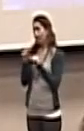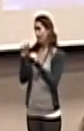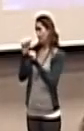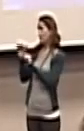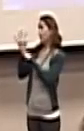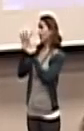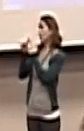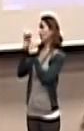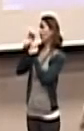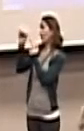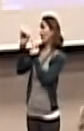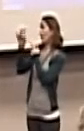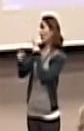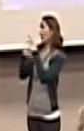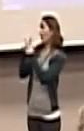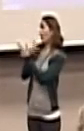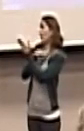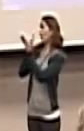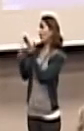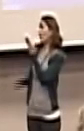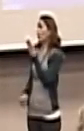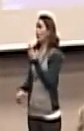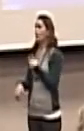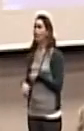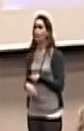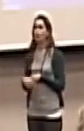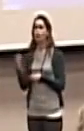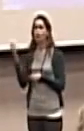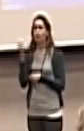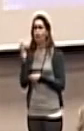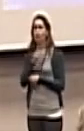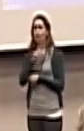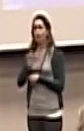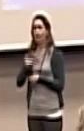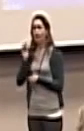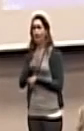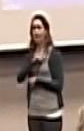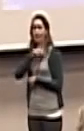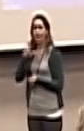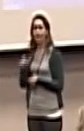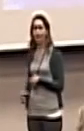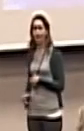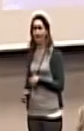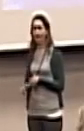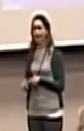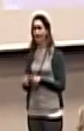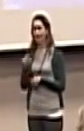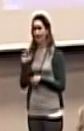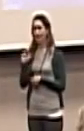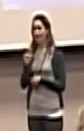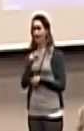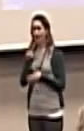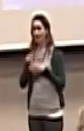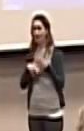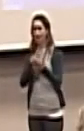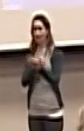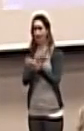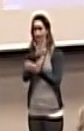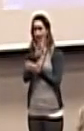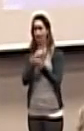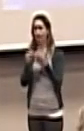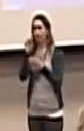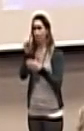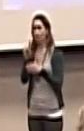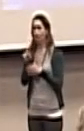kind of Lord, can't you? O Lord, our Lord, as Ron pointed out from Psalm 8:1. O